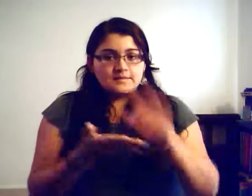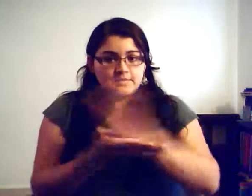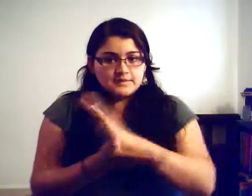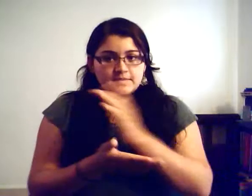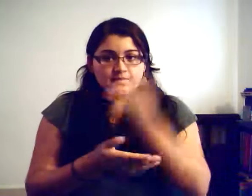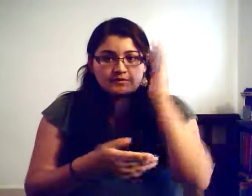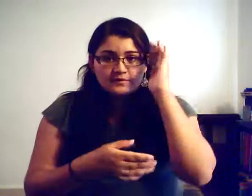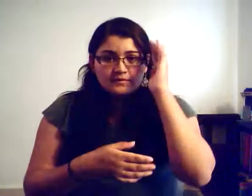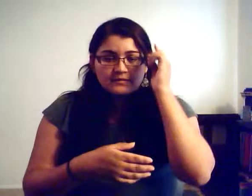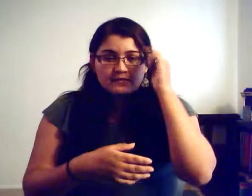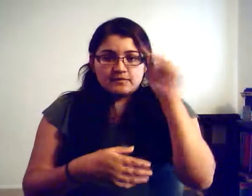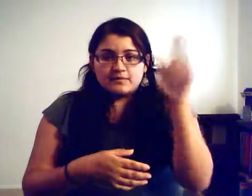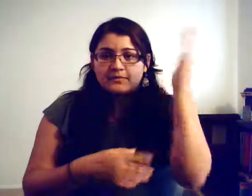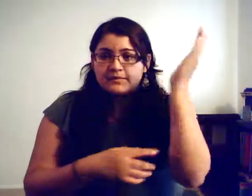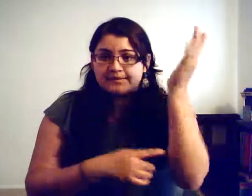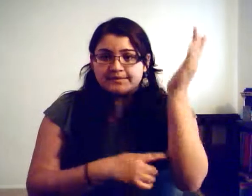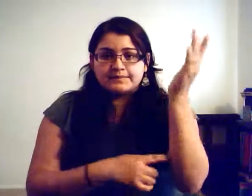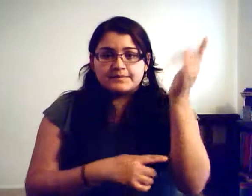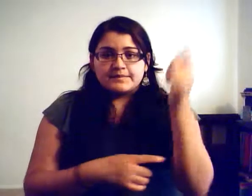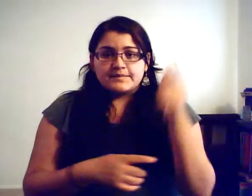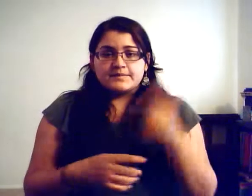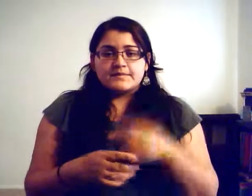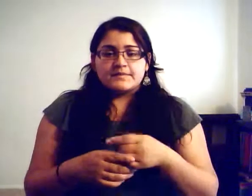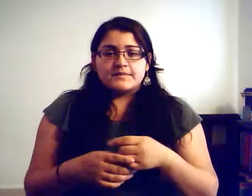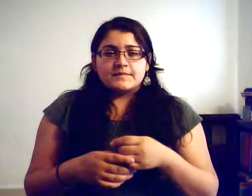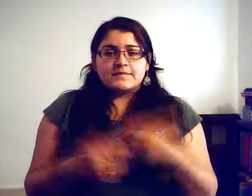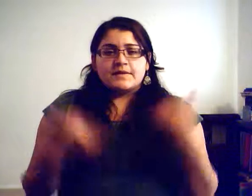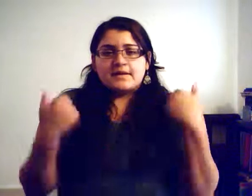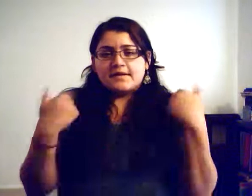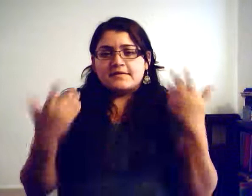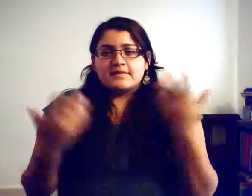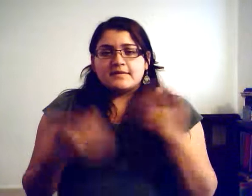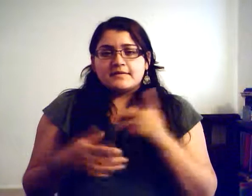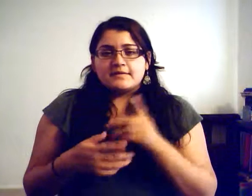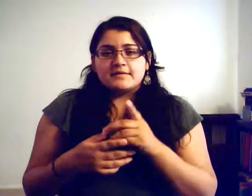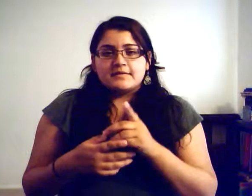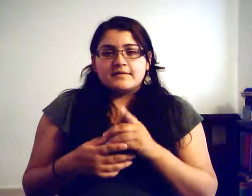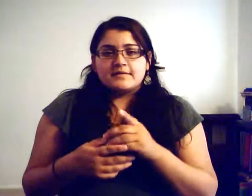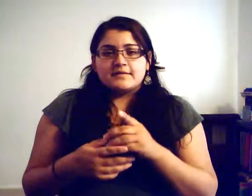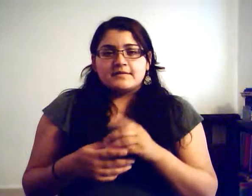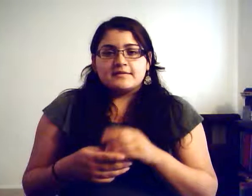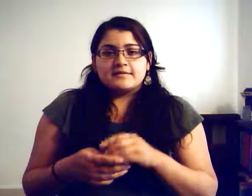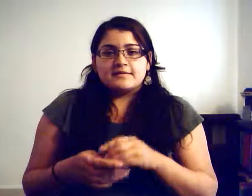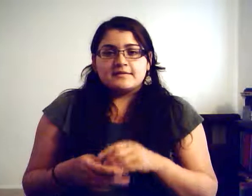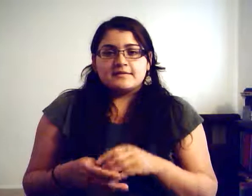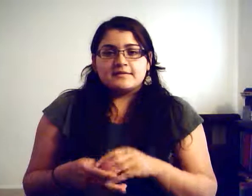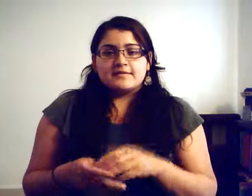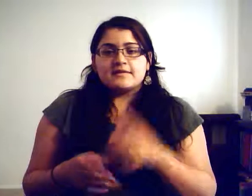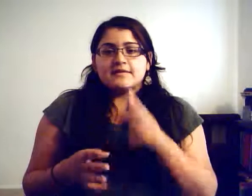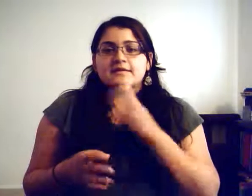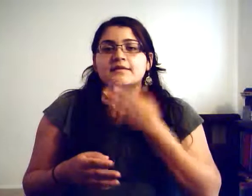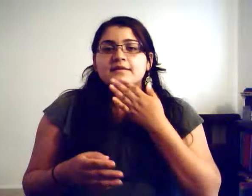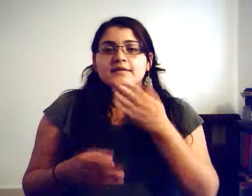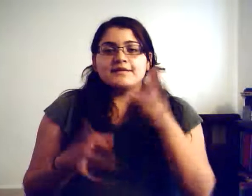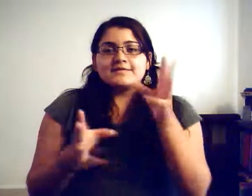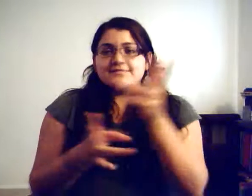into one cohesive piece at the end. So it's sort of like writing a little literature review, if you will. Certainly